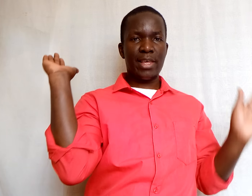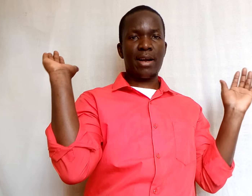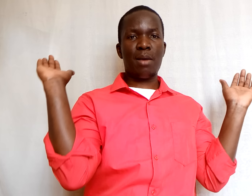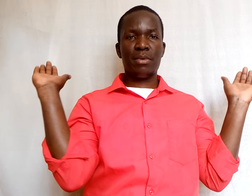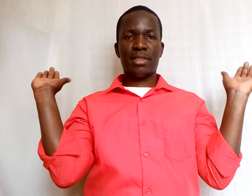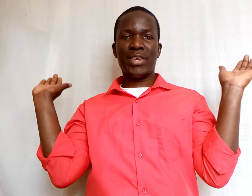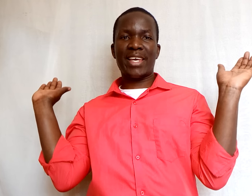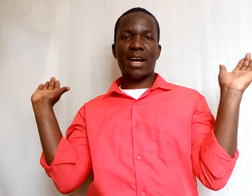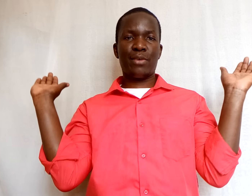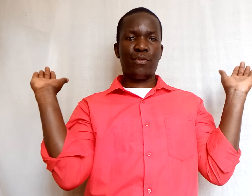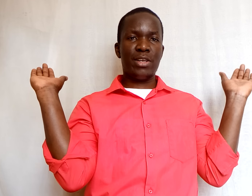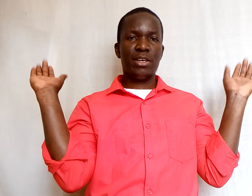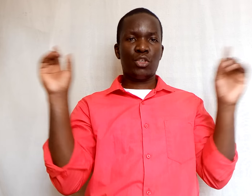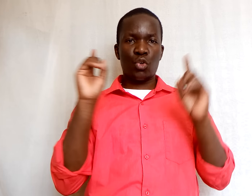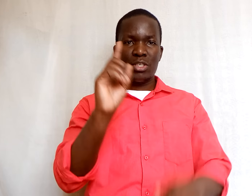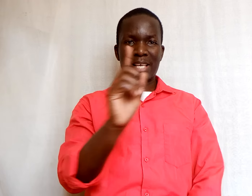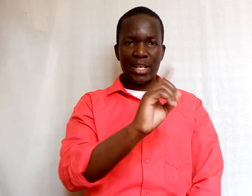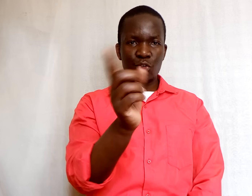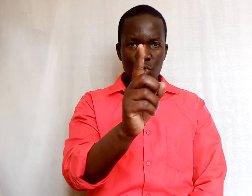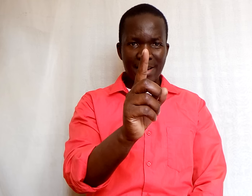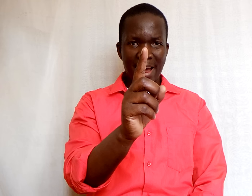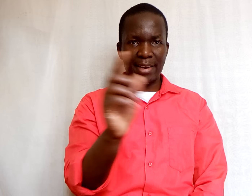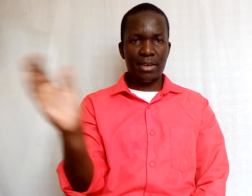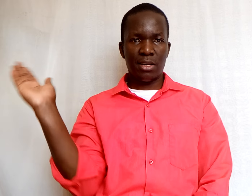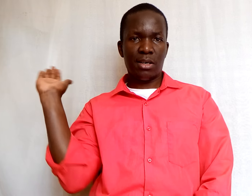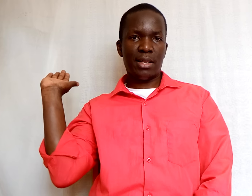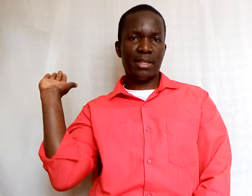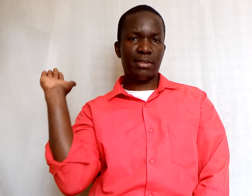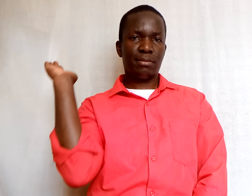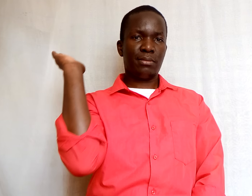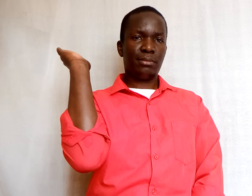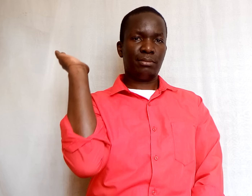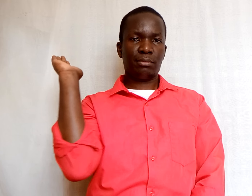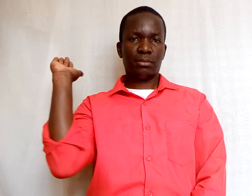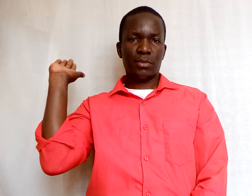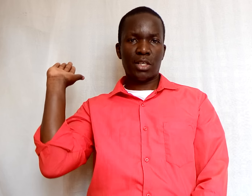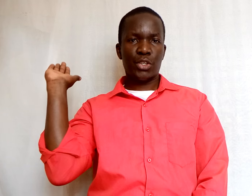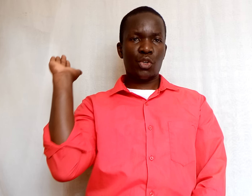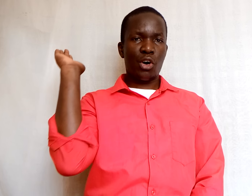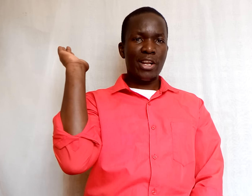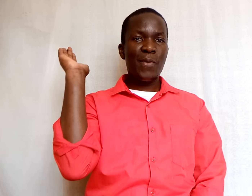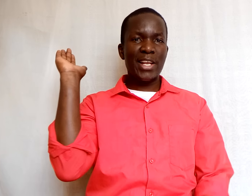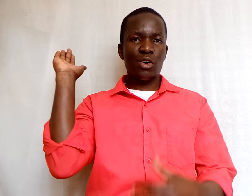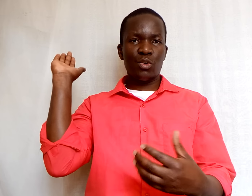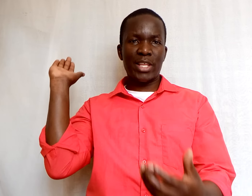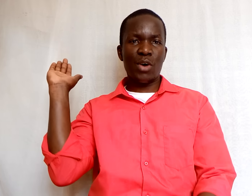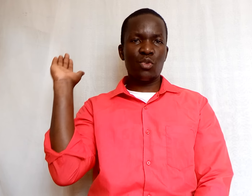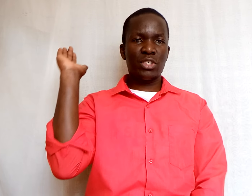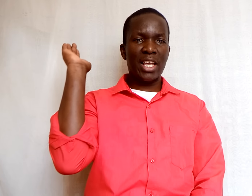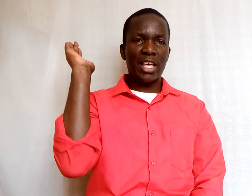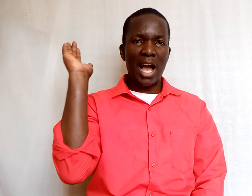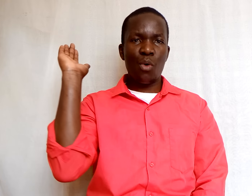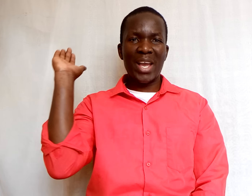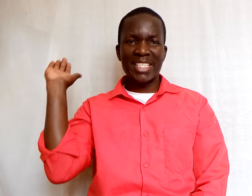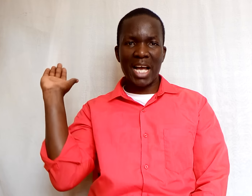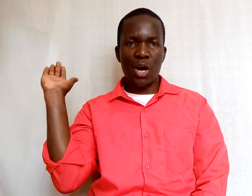they are coming, the way they carry food. So you sign using one hand like this. So depending on whether you want to say a waiter or